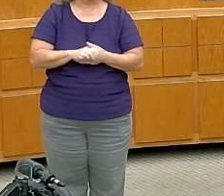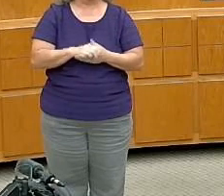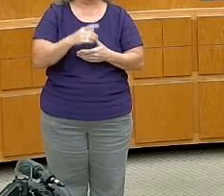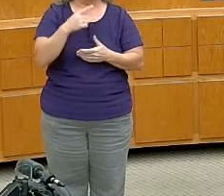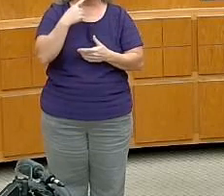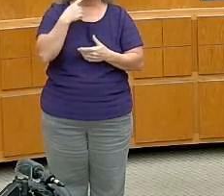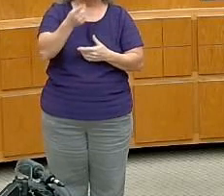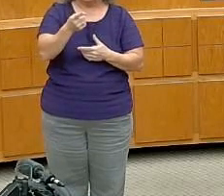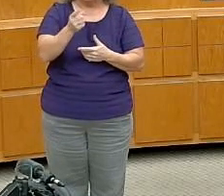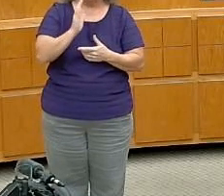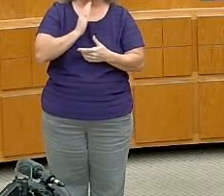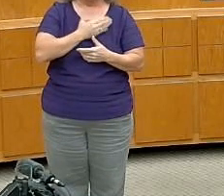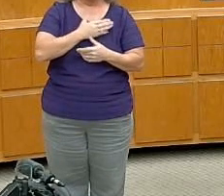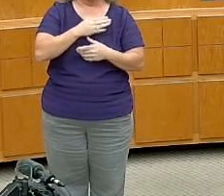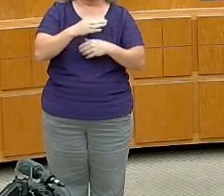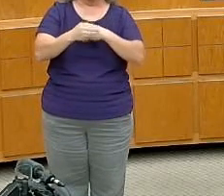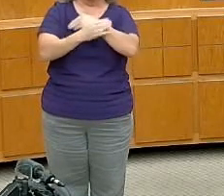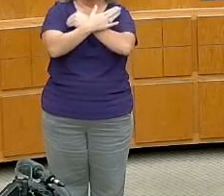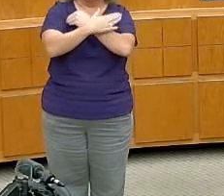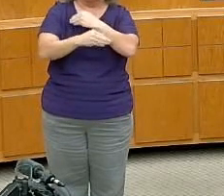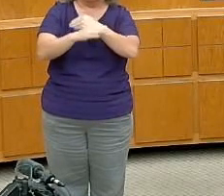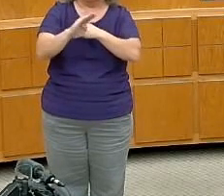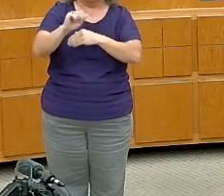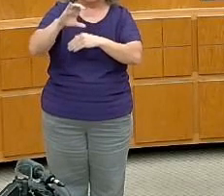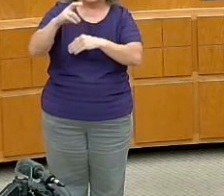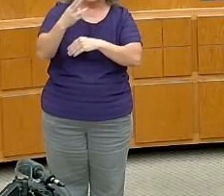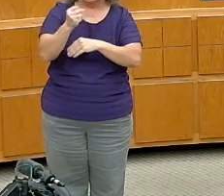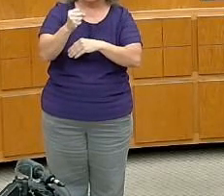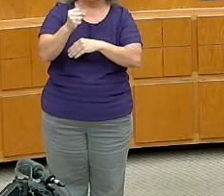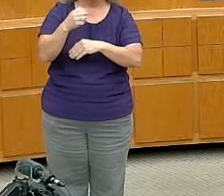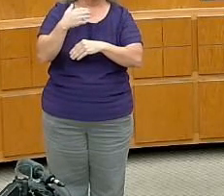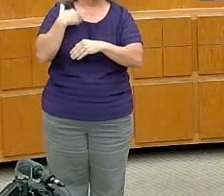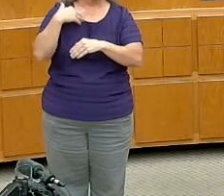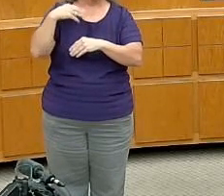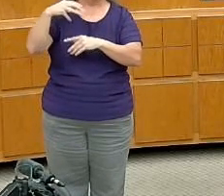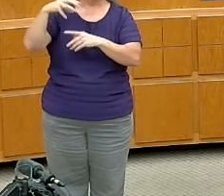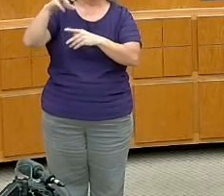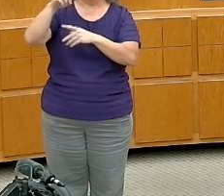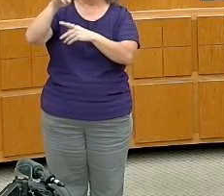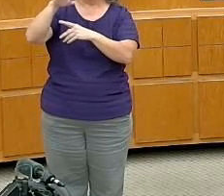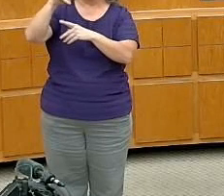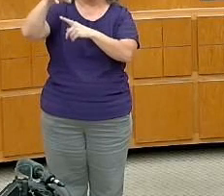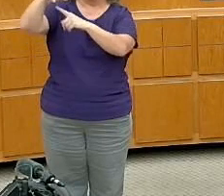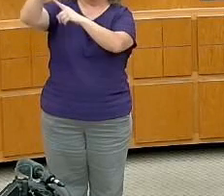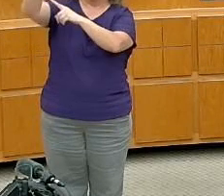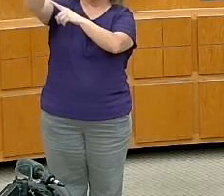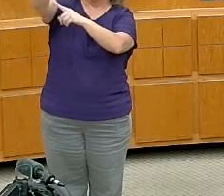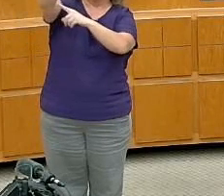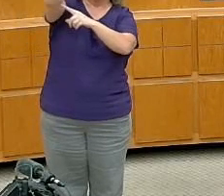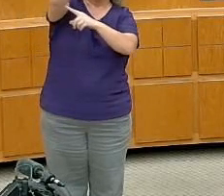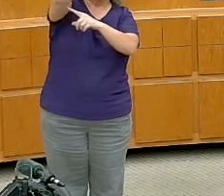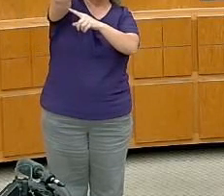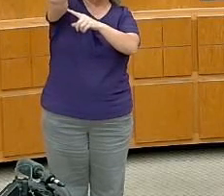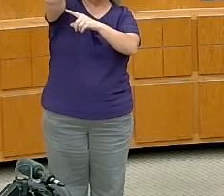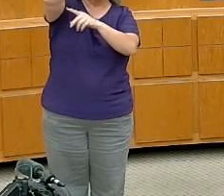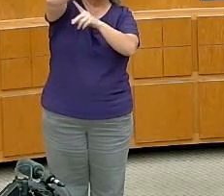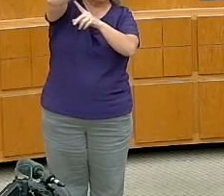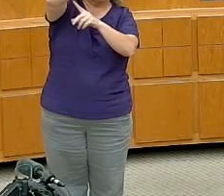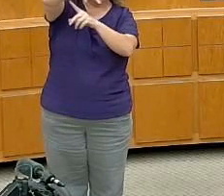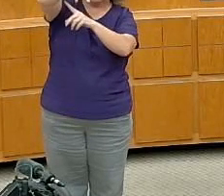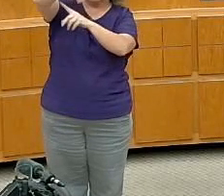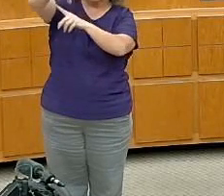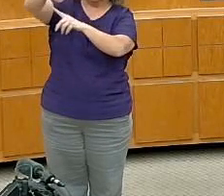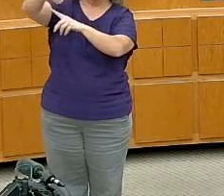beaches, we received beautiful drone video coverage showing that people were not only